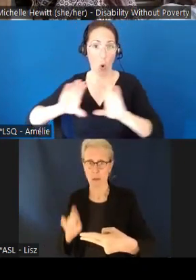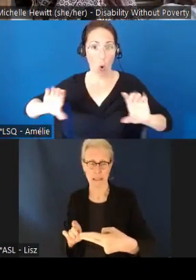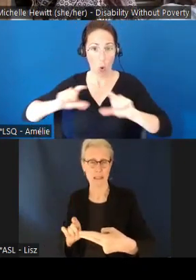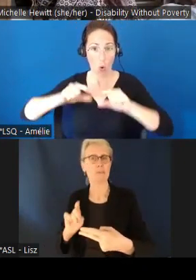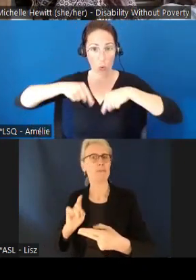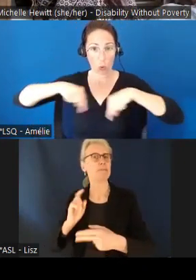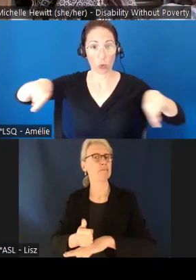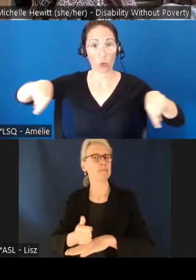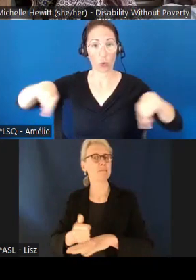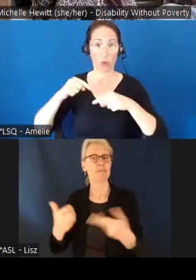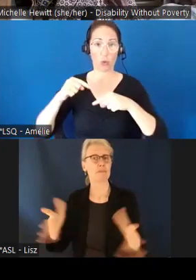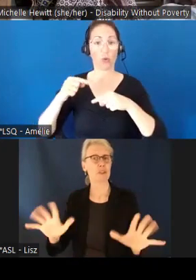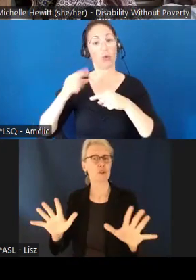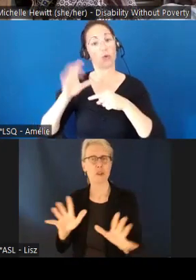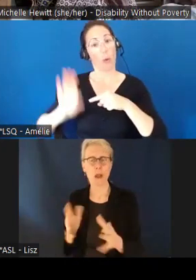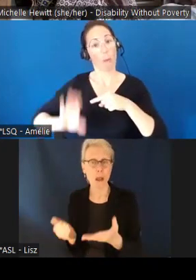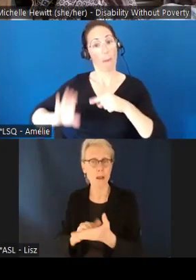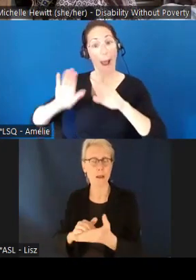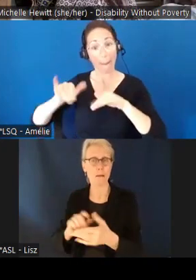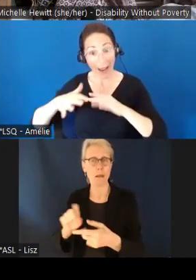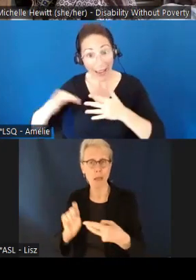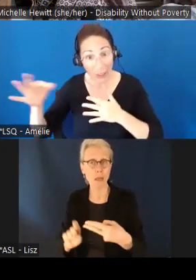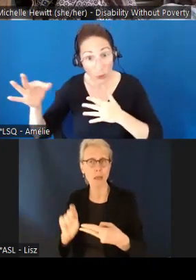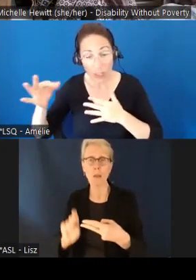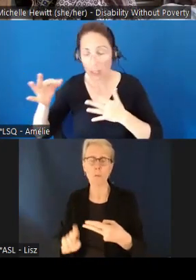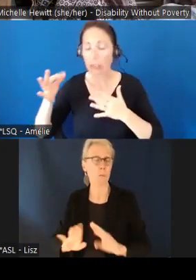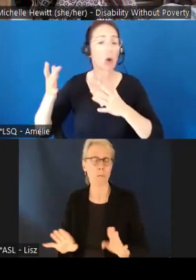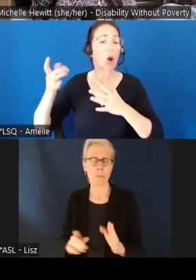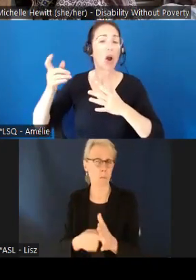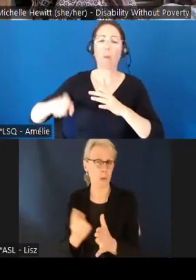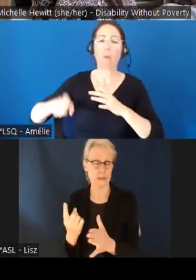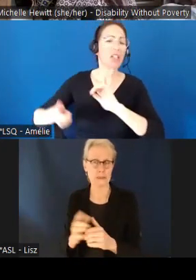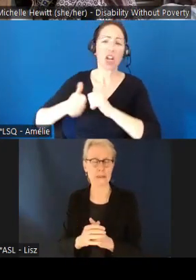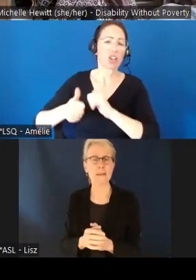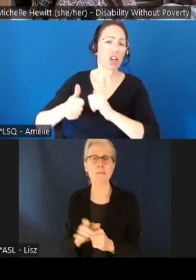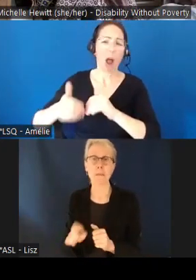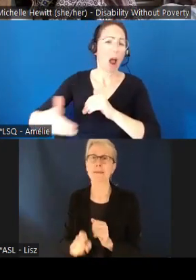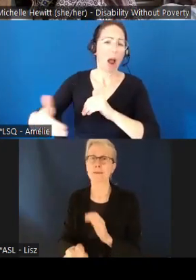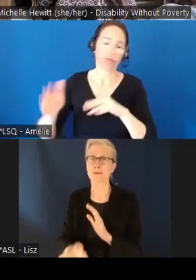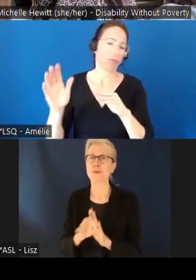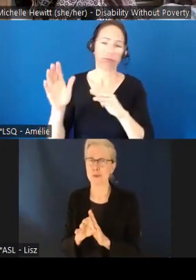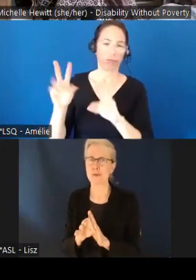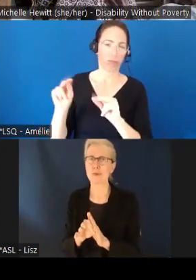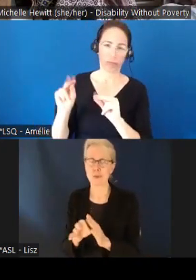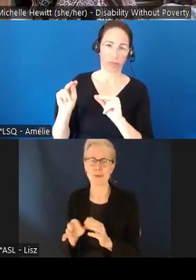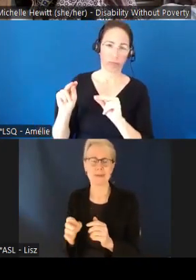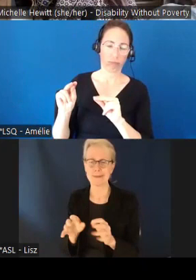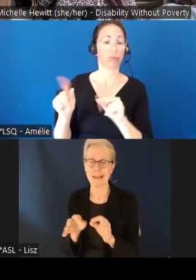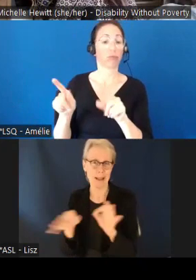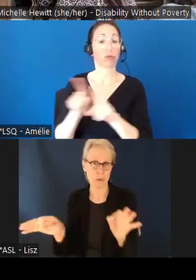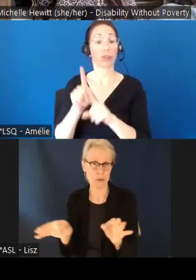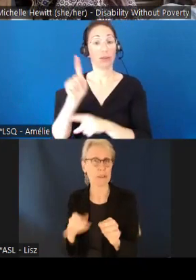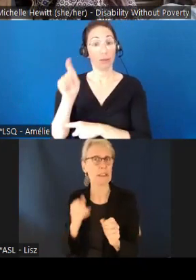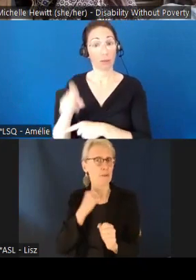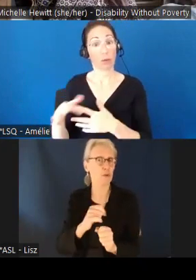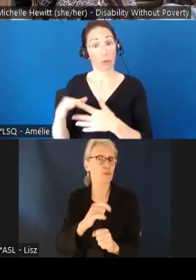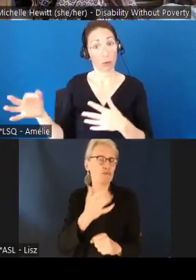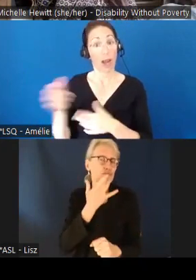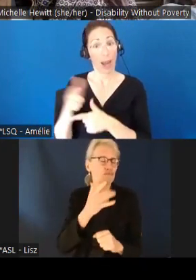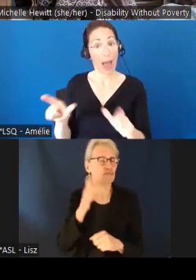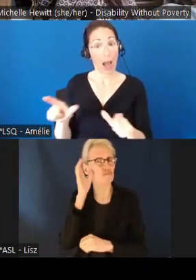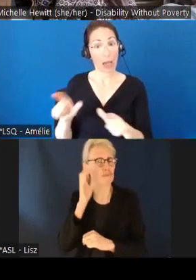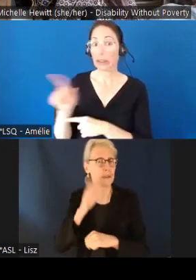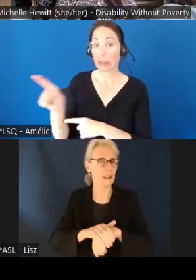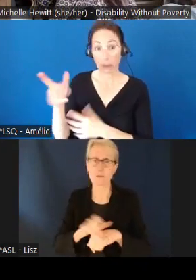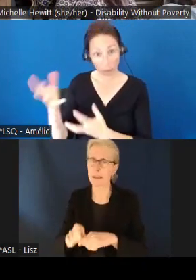again during the presentation. You must select a language, even if you want to hear this presentation in English. If